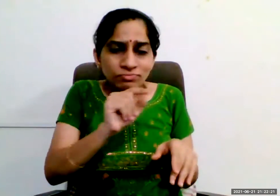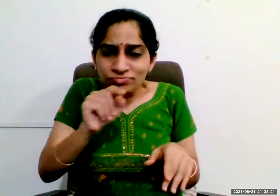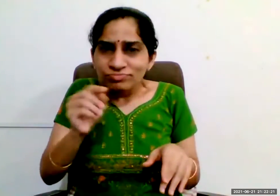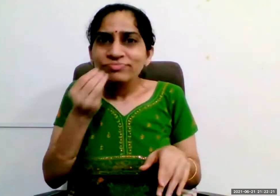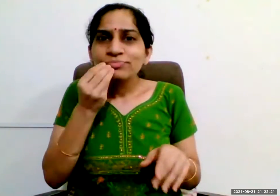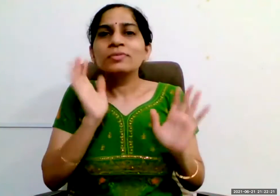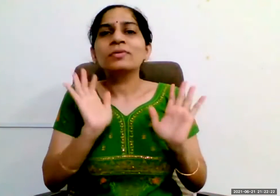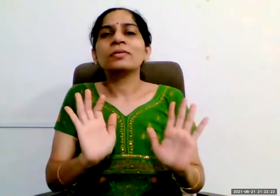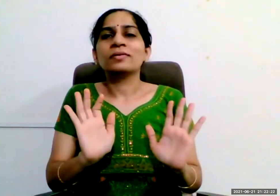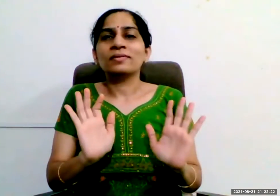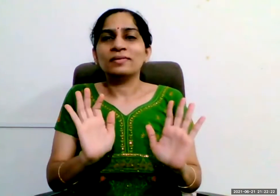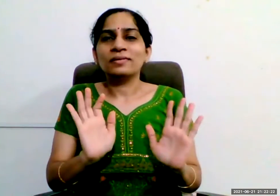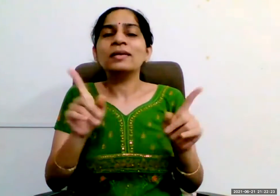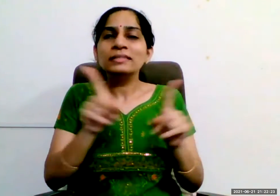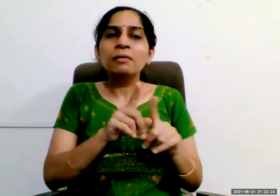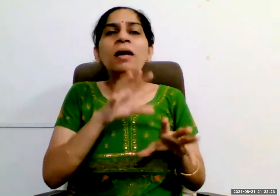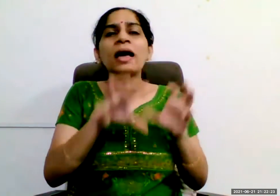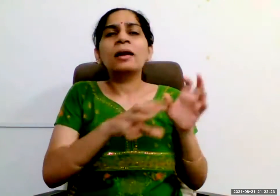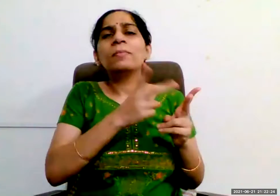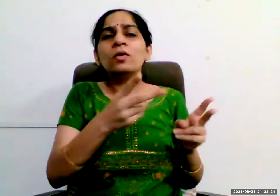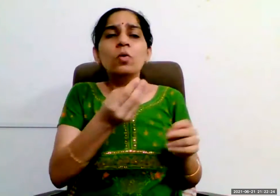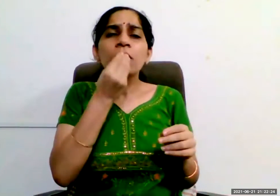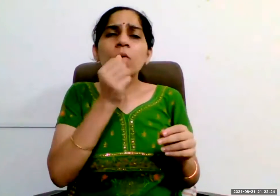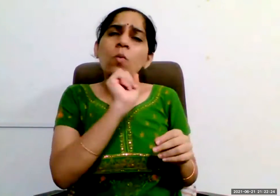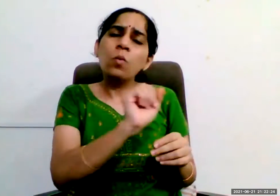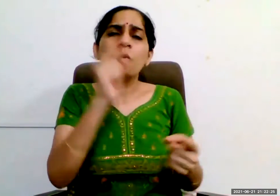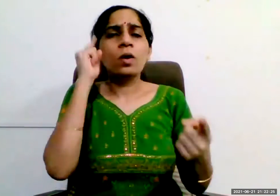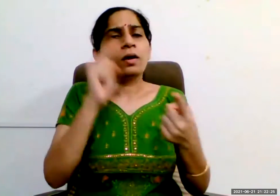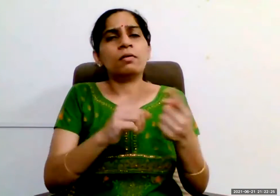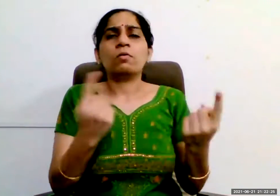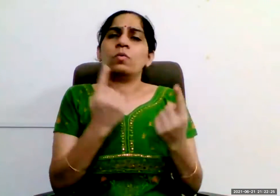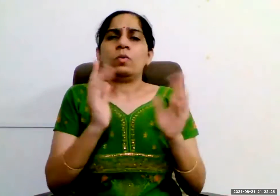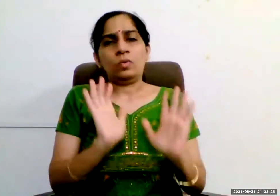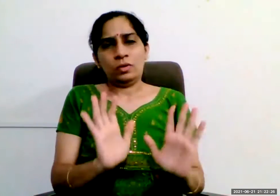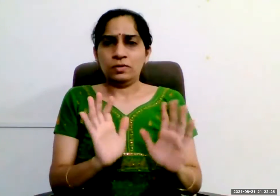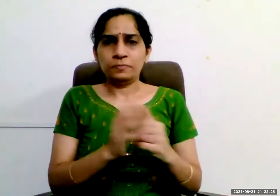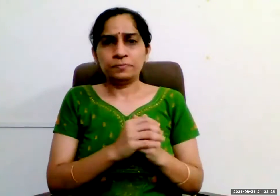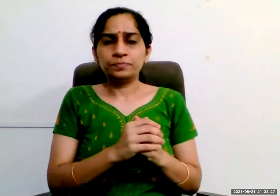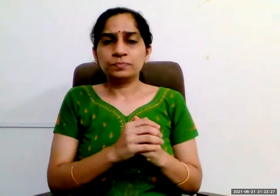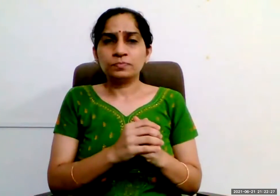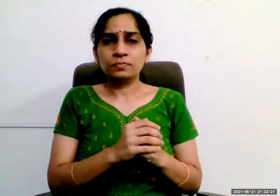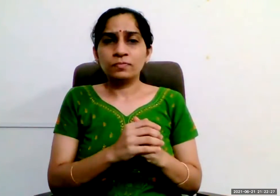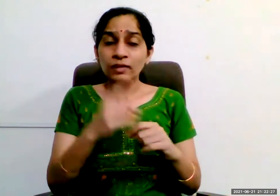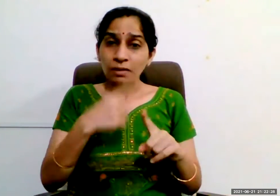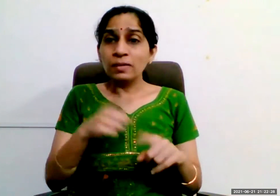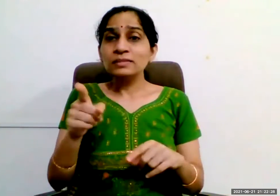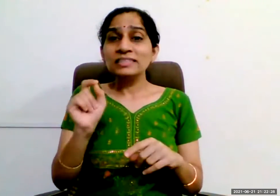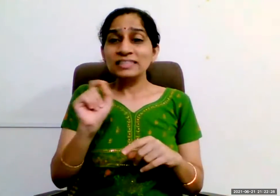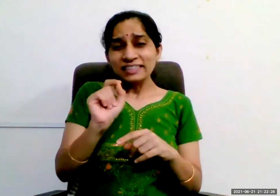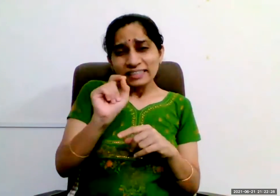Then they also know, even a small tiny insect, they also know how to find a partner for mating. When they want to reproduce, when they